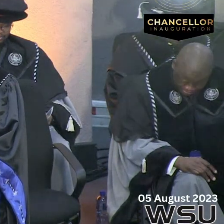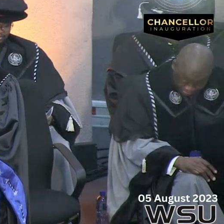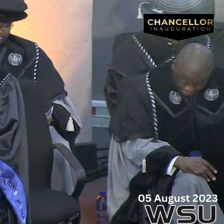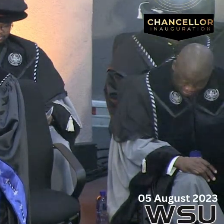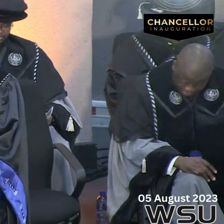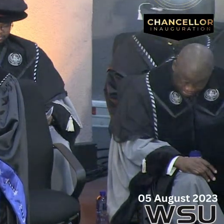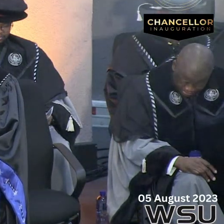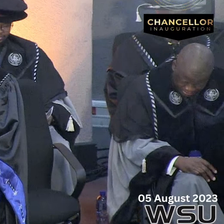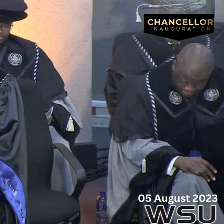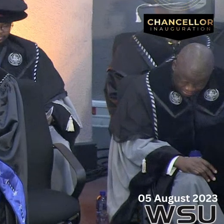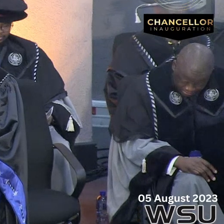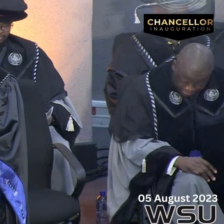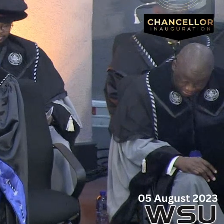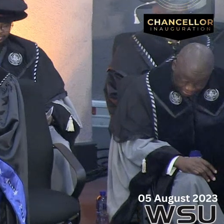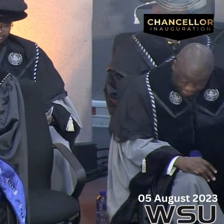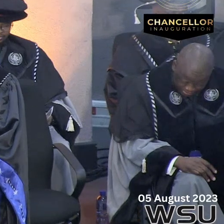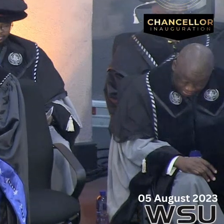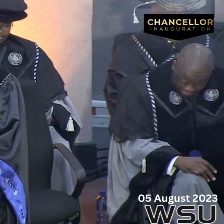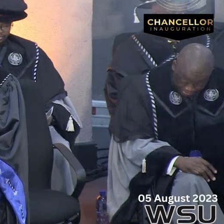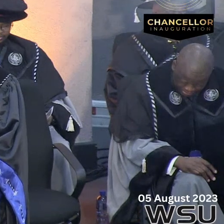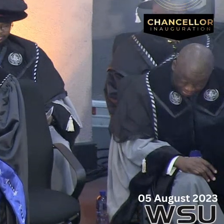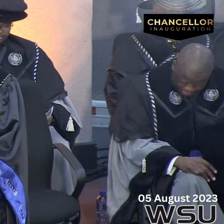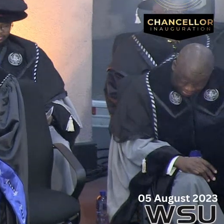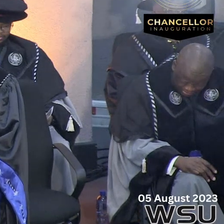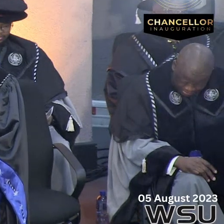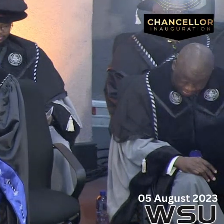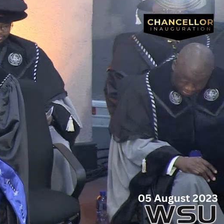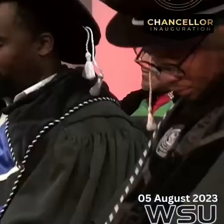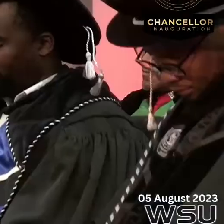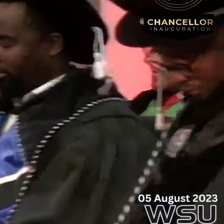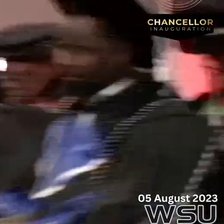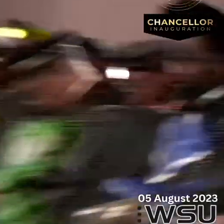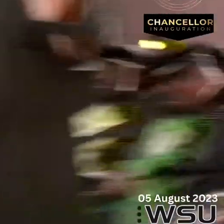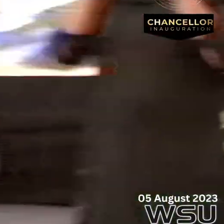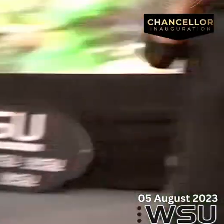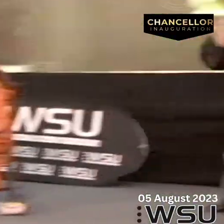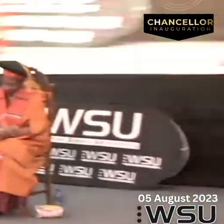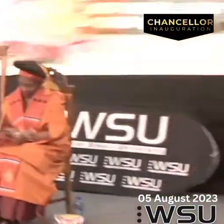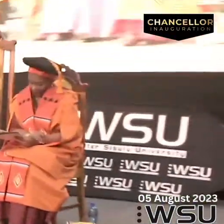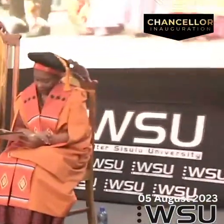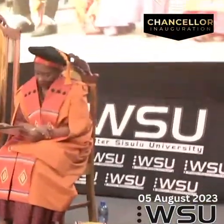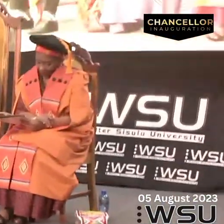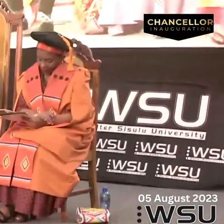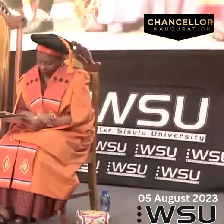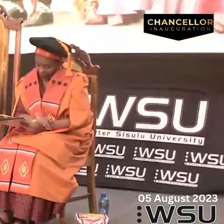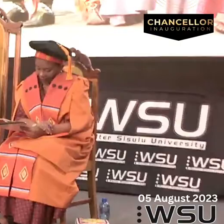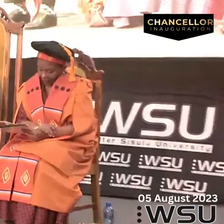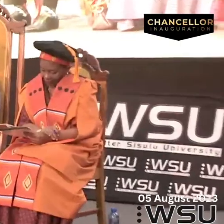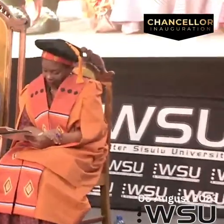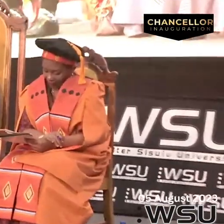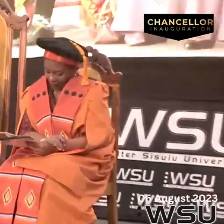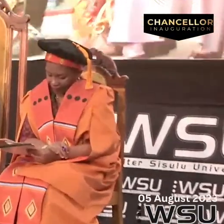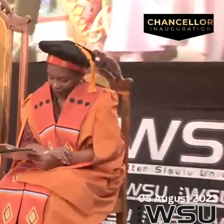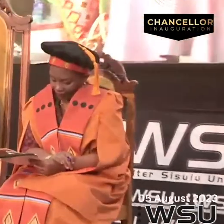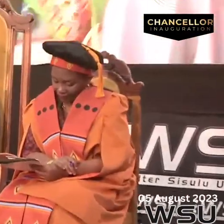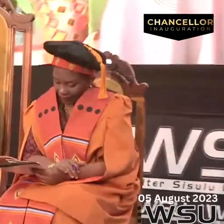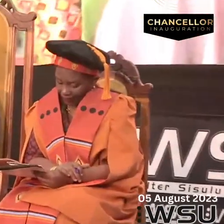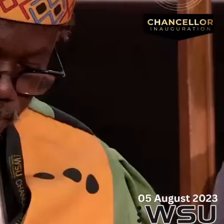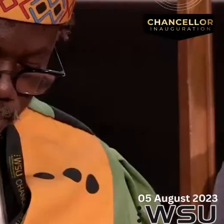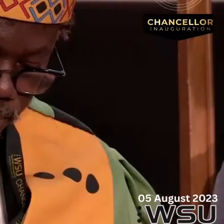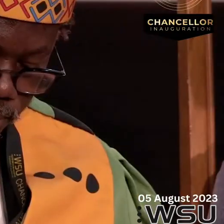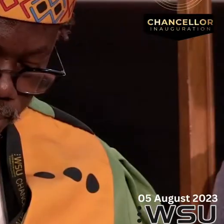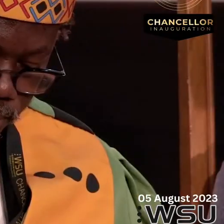night. Protect her from evil attacks. Protect her from sickness and